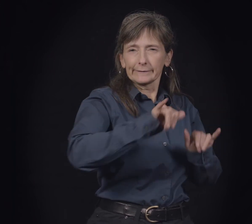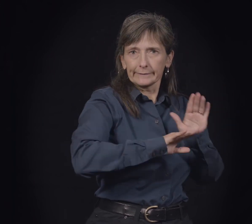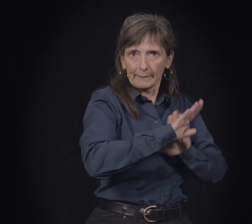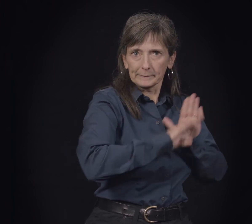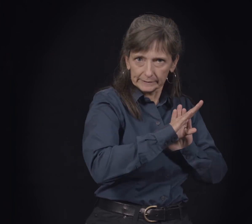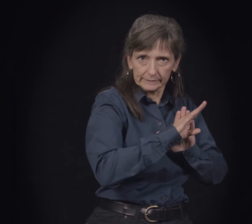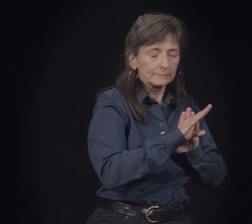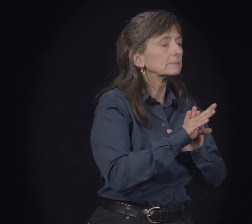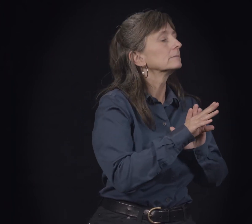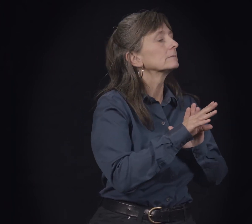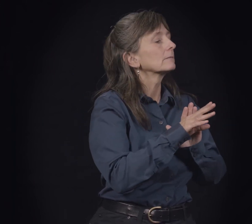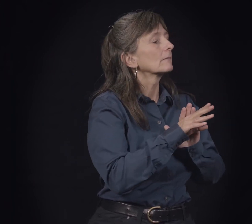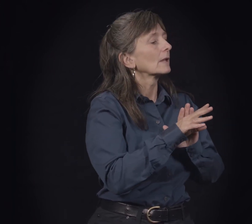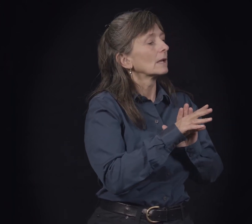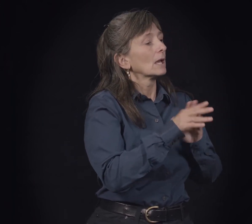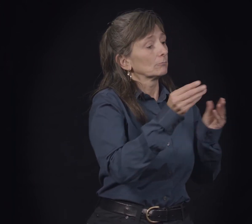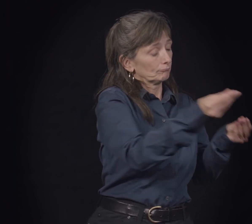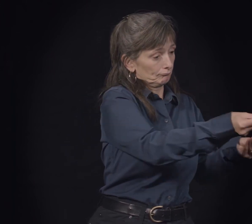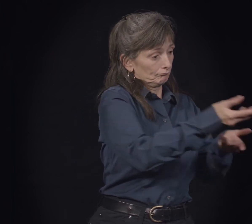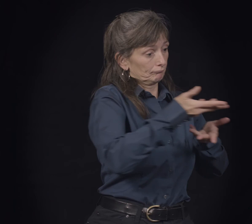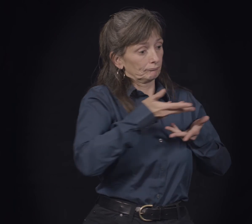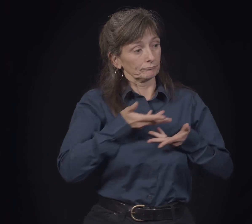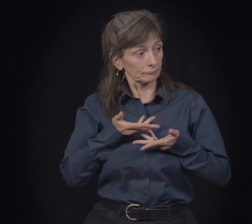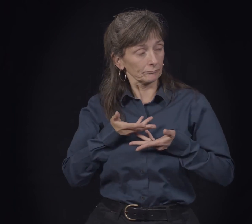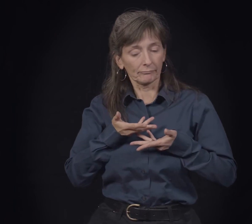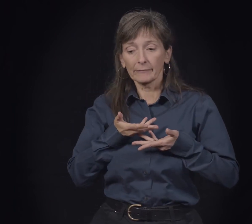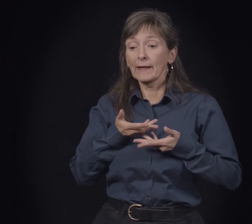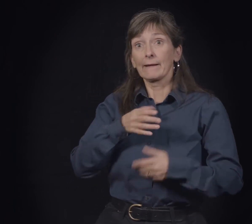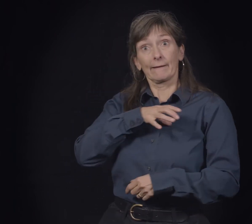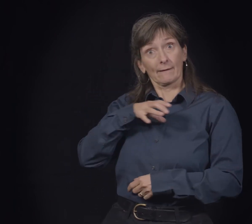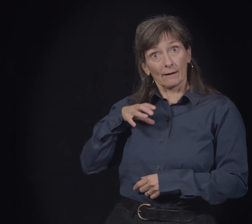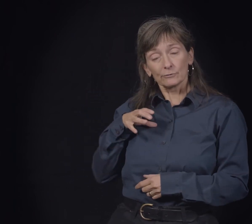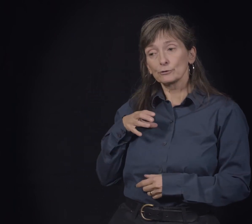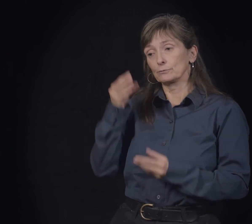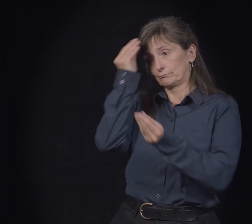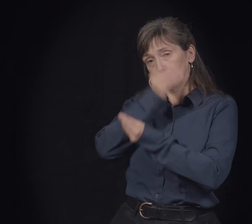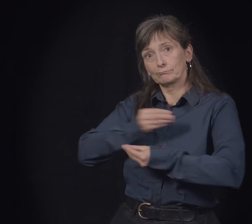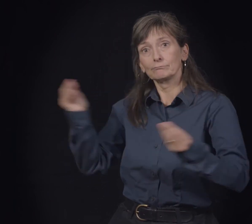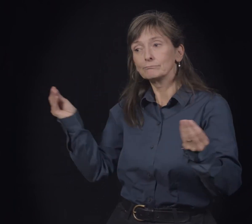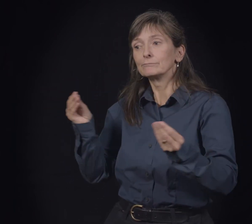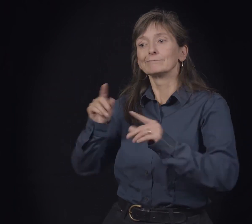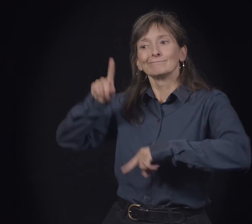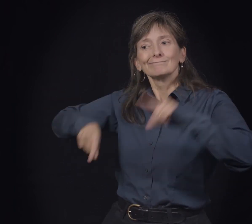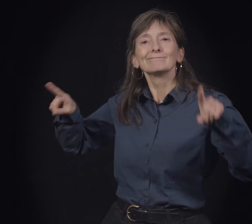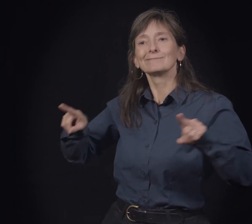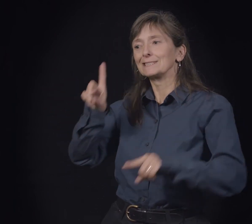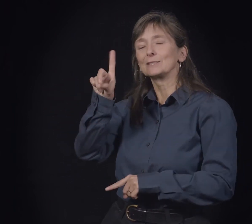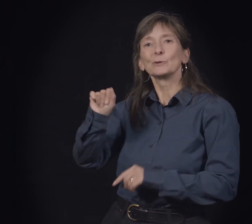Council and community can effectively share information across the province by a network. An